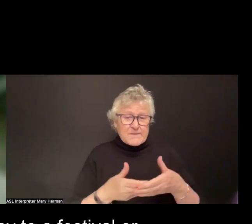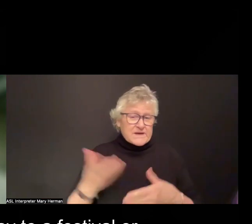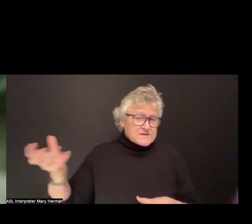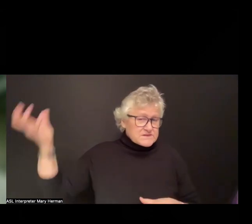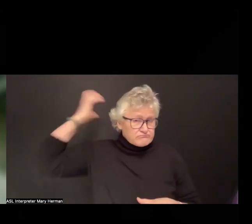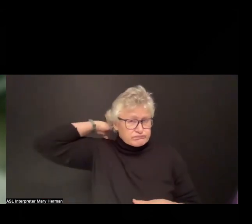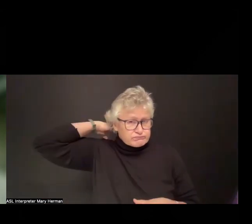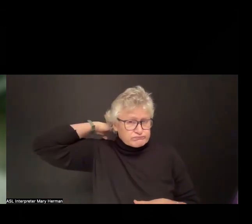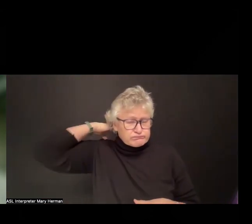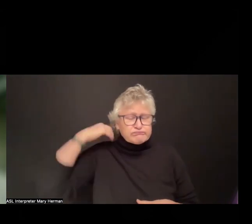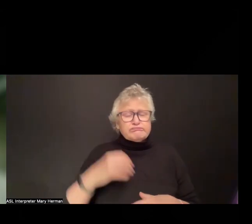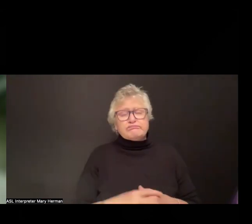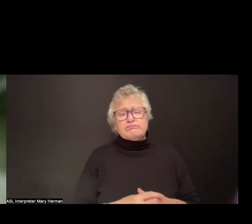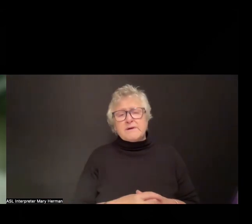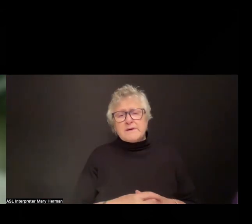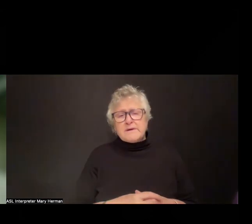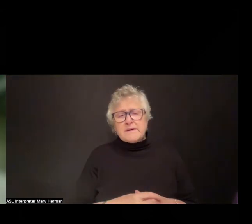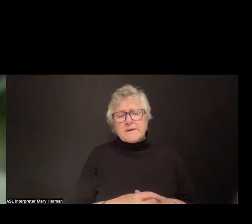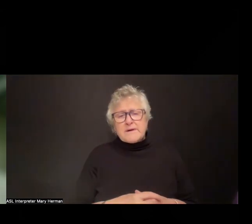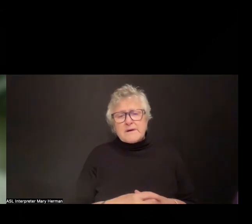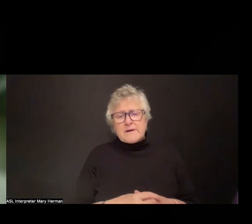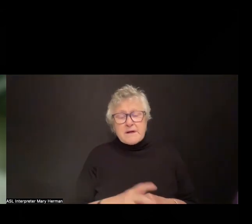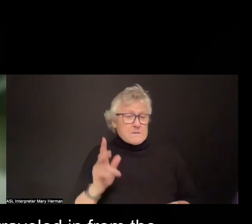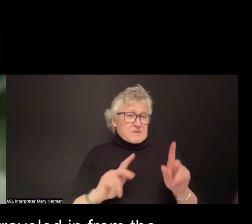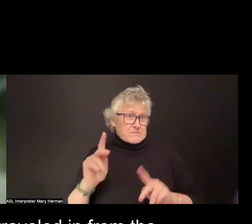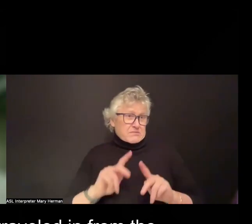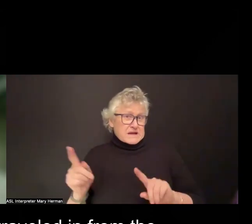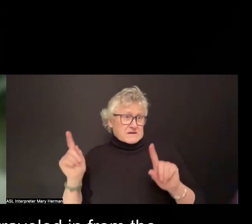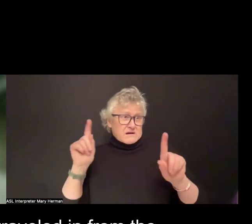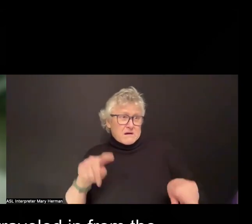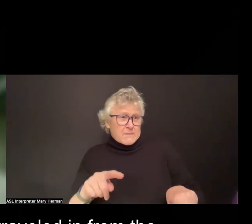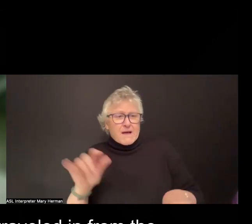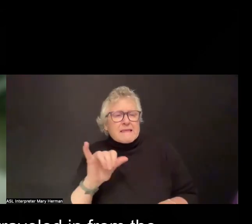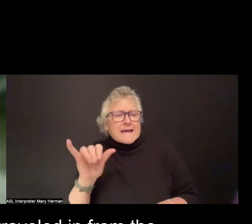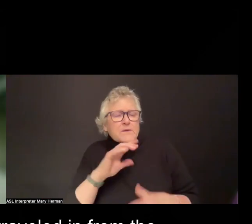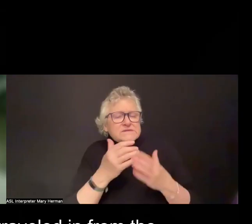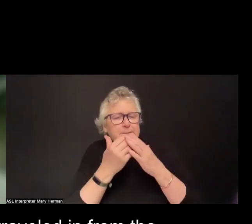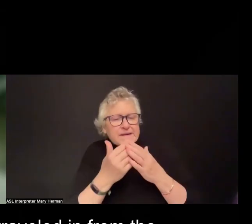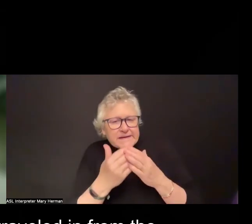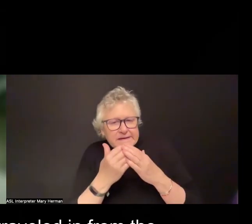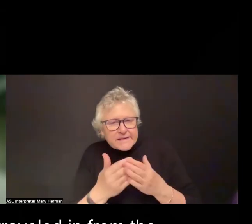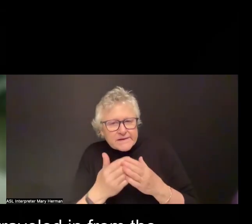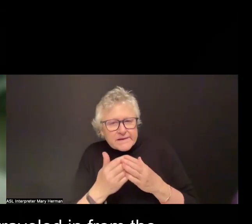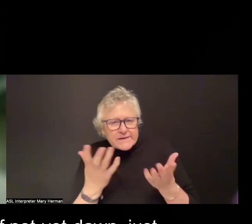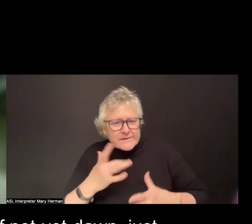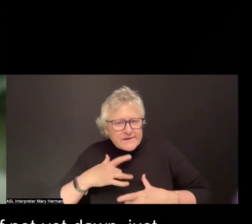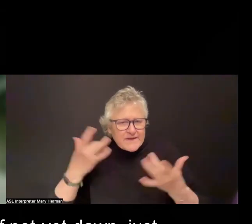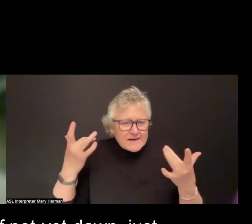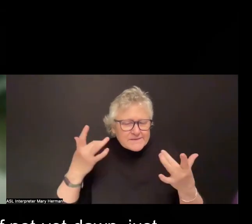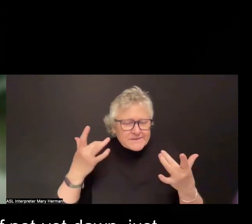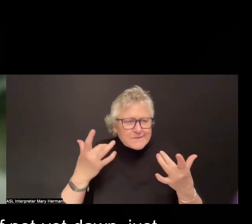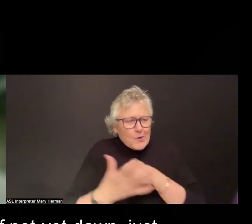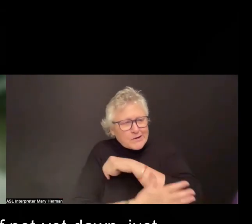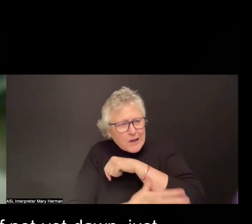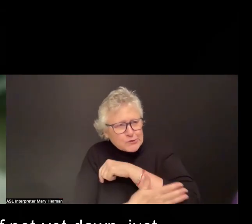country wedding. People who had come to make a day of it. People who had traveled in from the outlying villages and farms, setting out in the pale